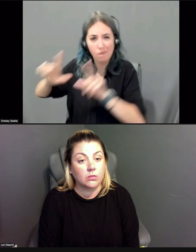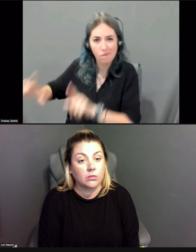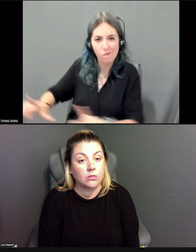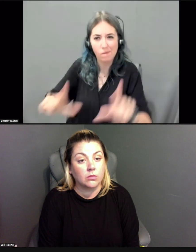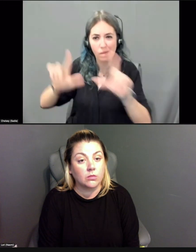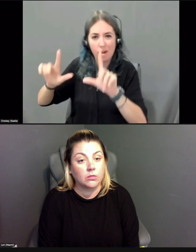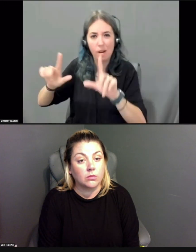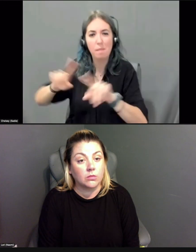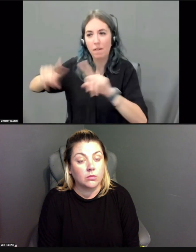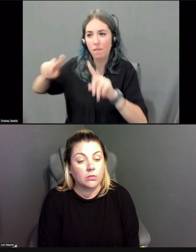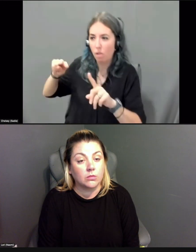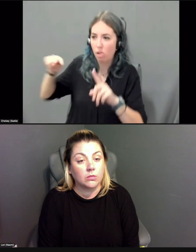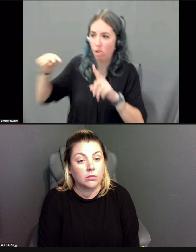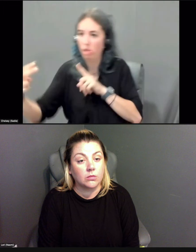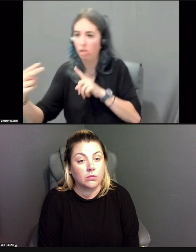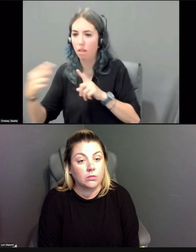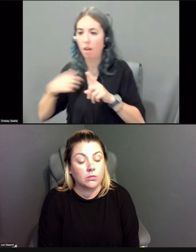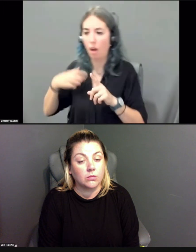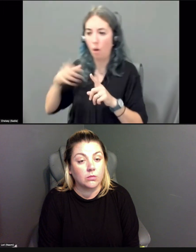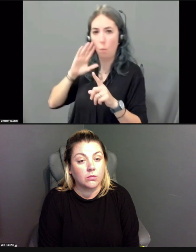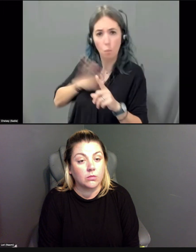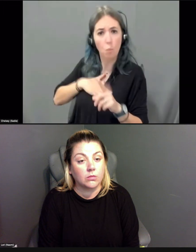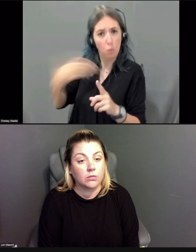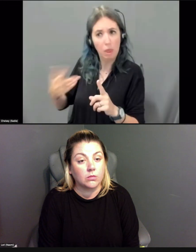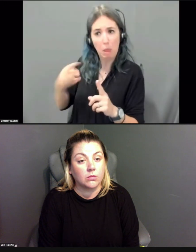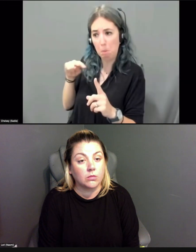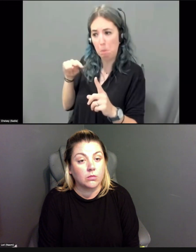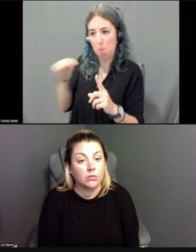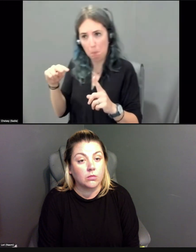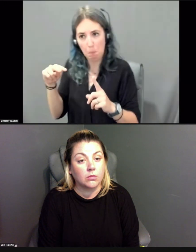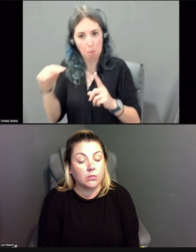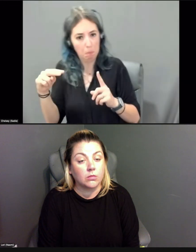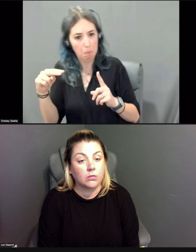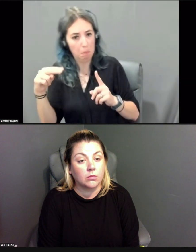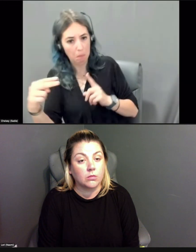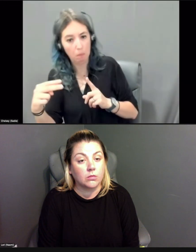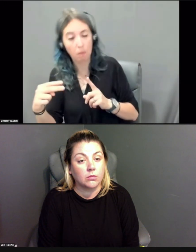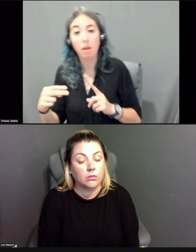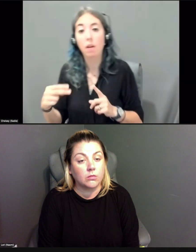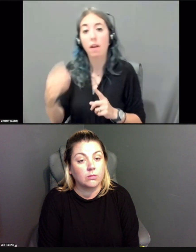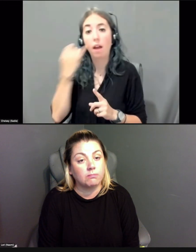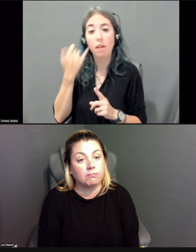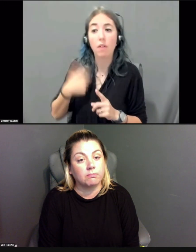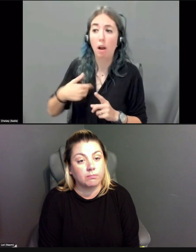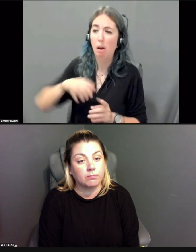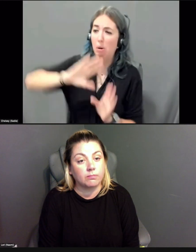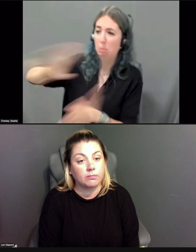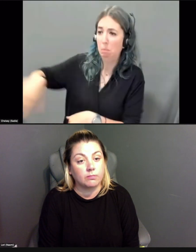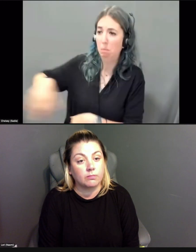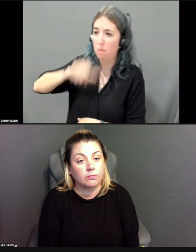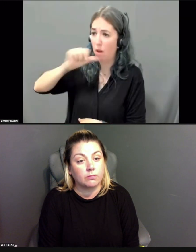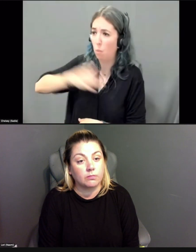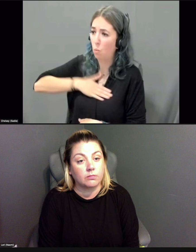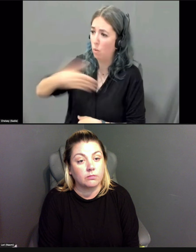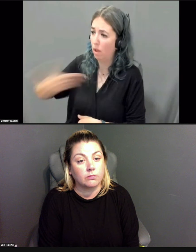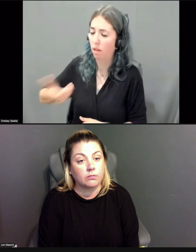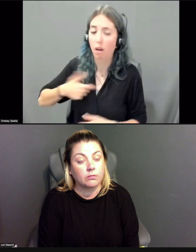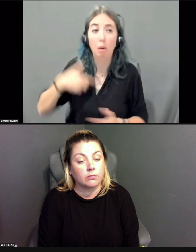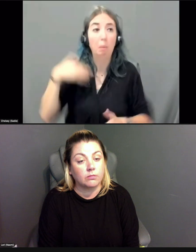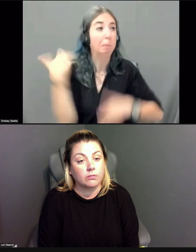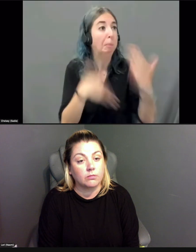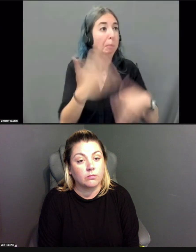other ideas. It's not autonomous if it's on autopilot. I love the phrase informed consent, and I